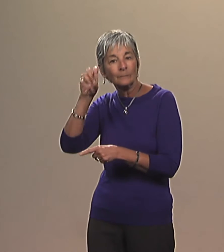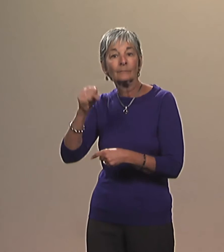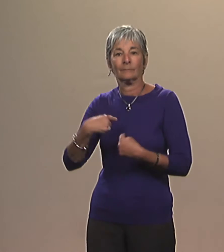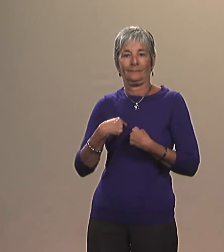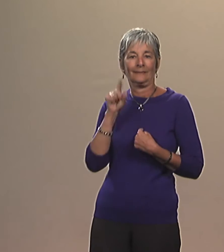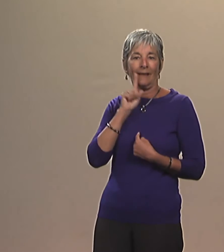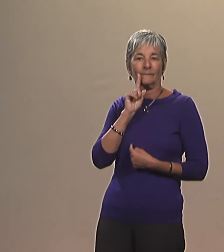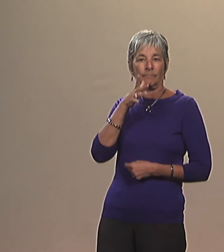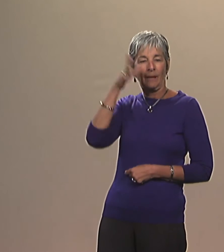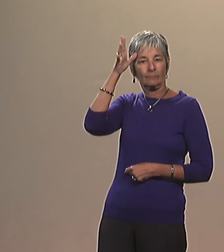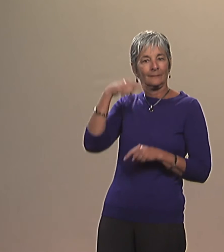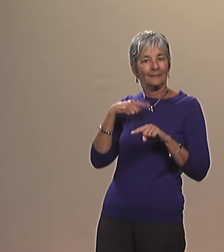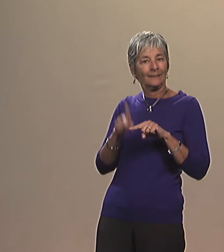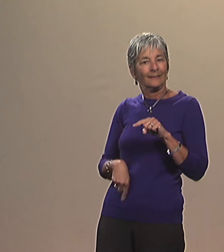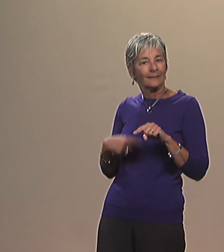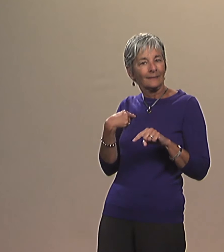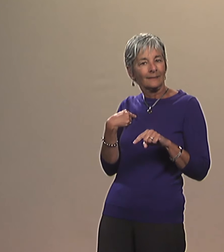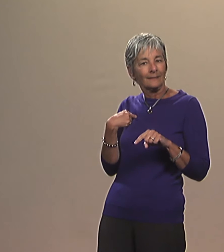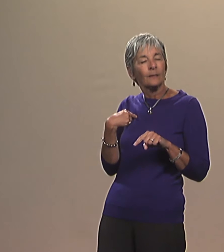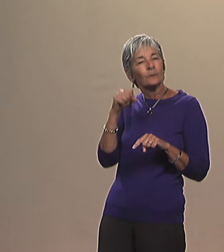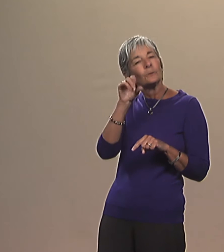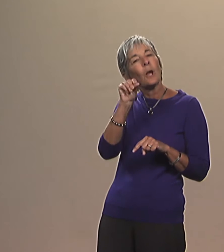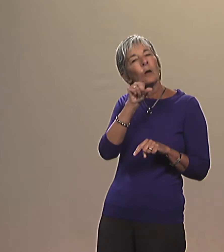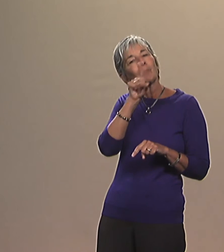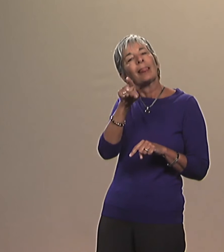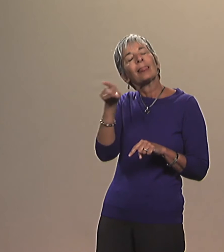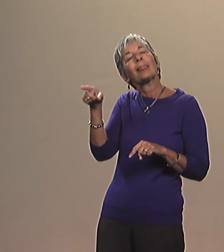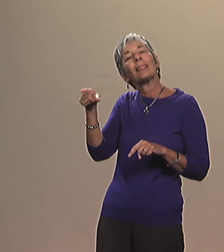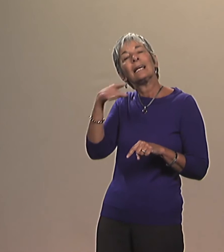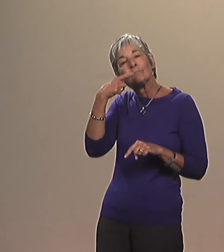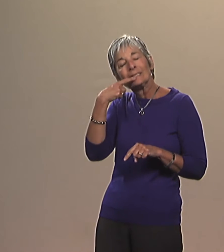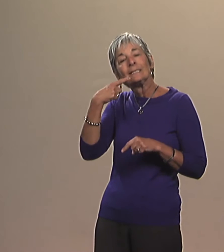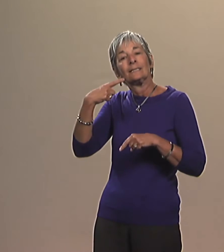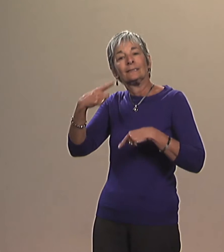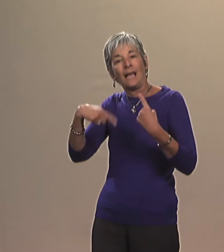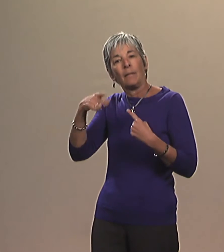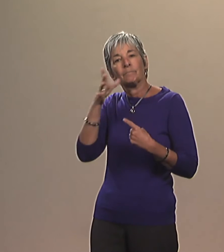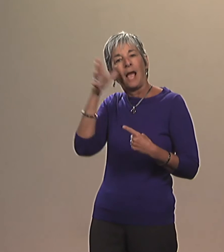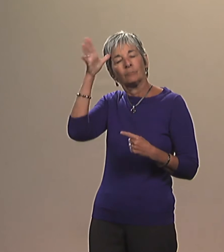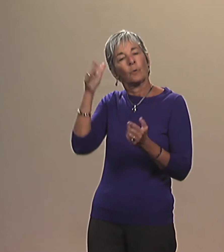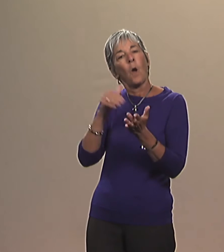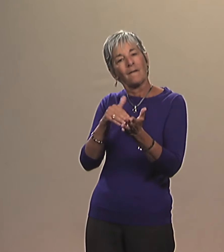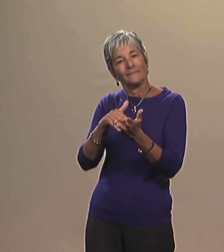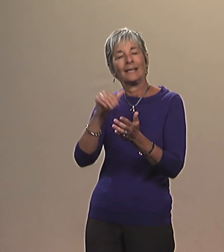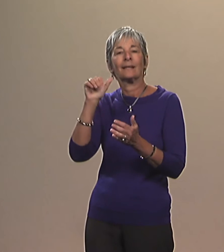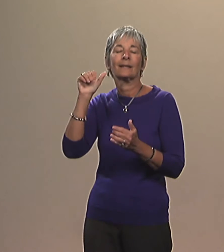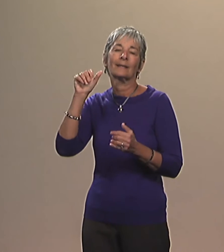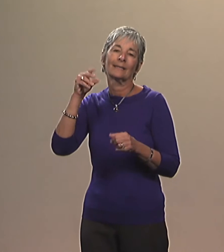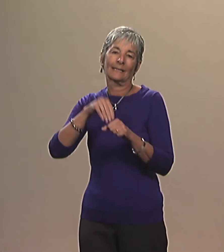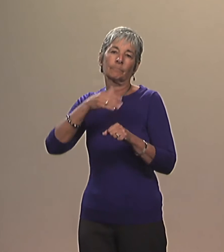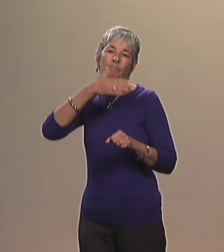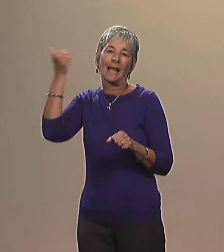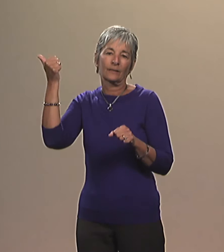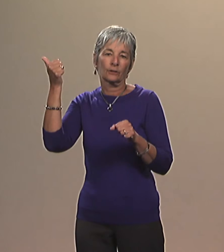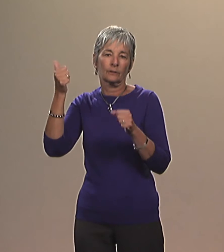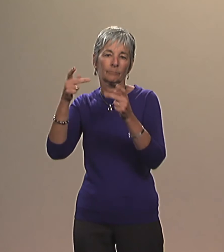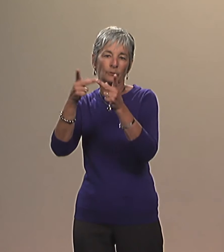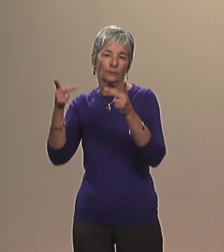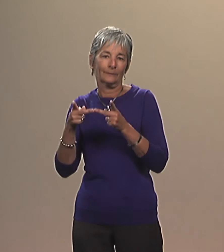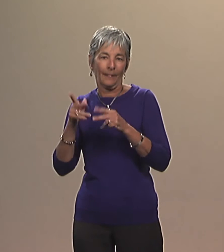even explain to their children what is happening on the news. As a deaf parent, I can't do that. So really, the hearing, signing parent is often in a better position than we